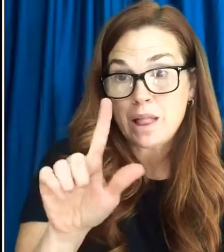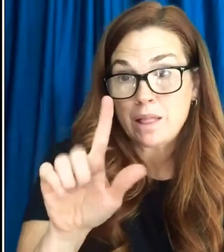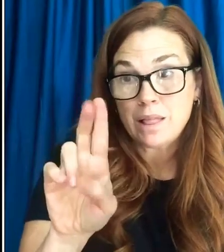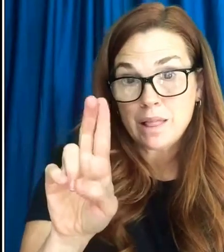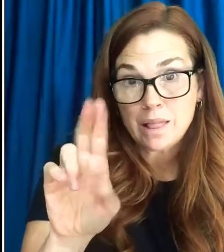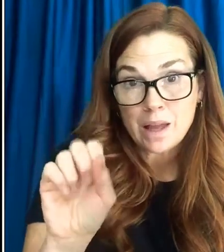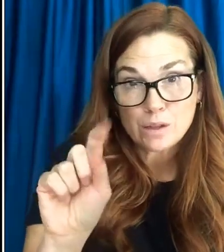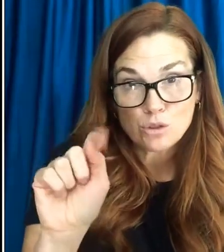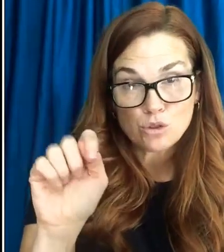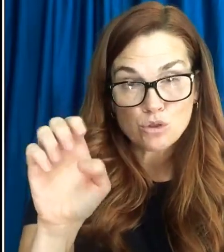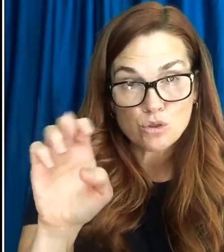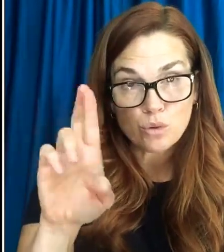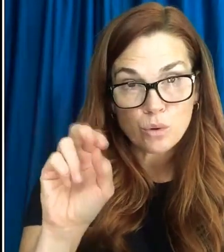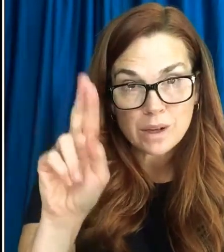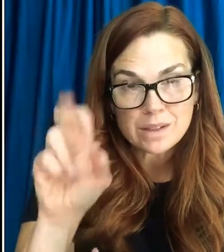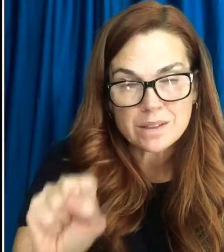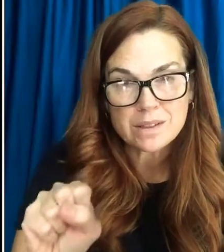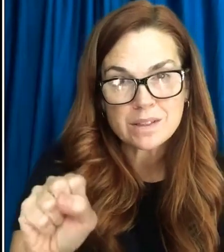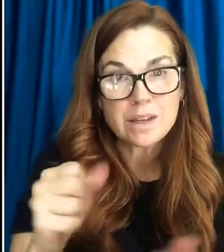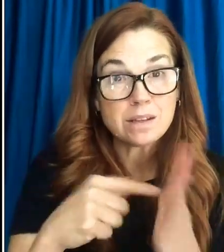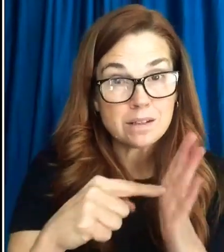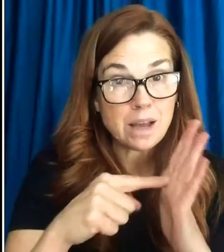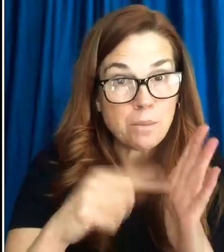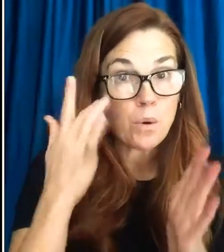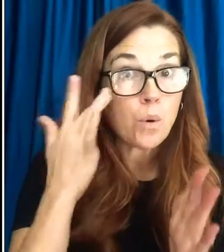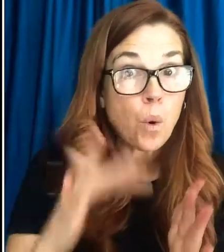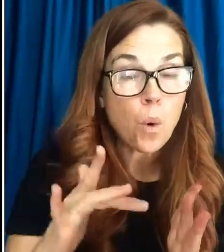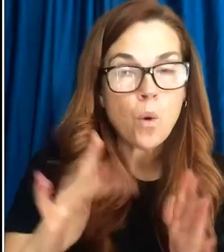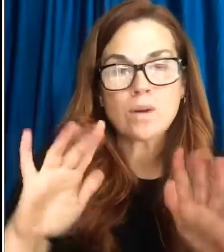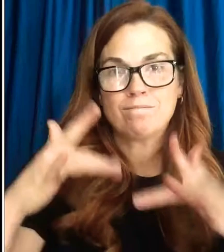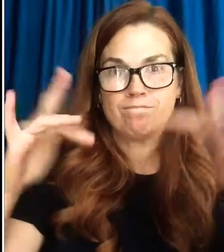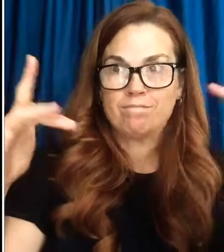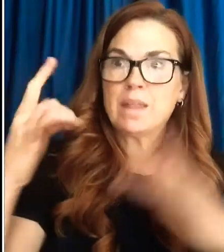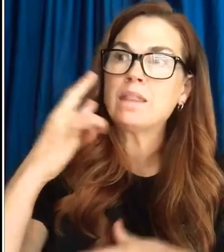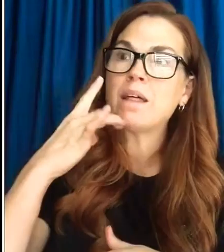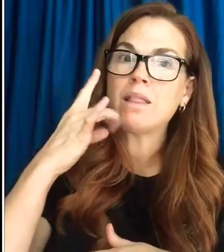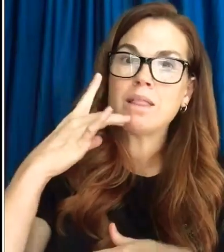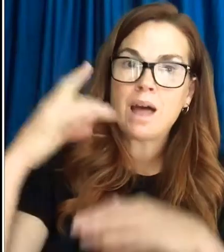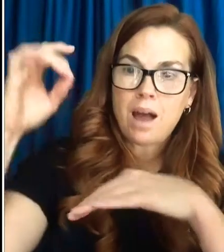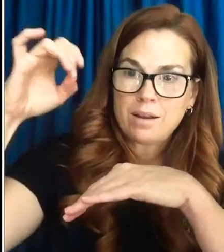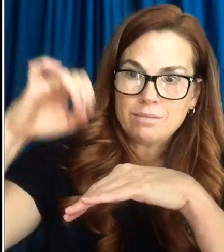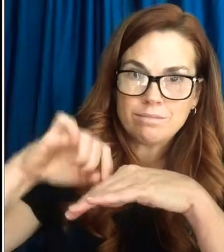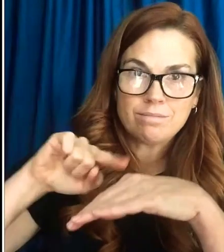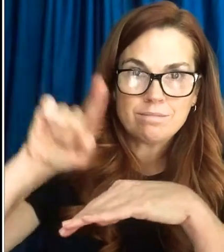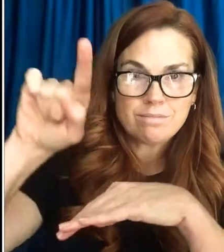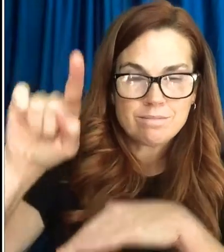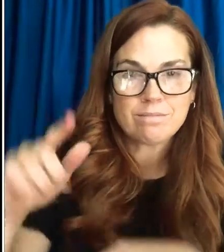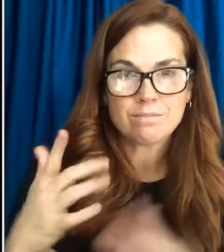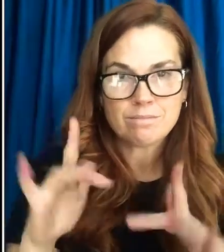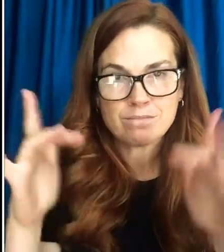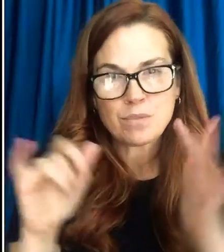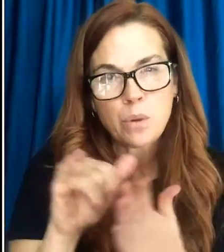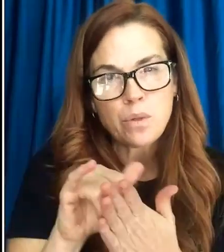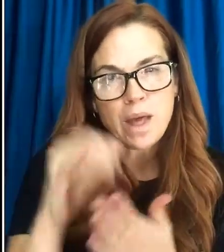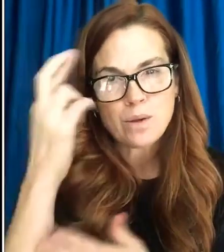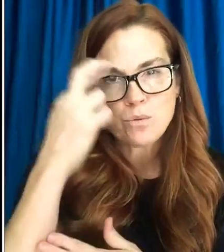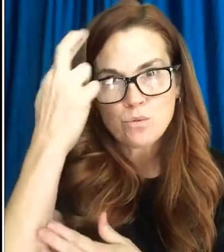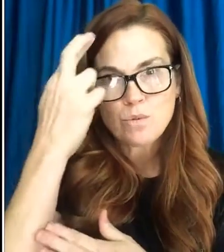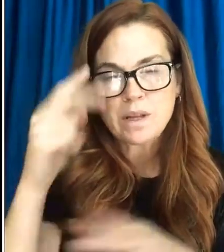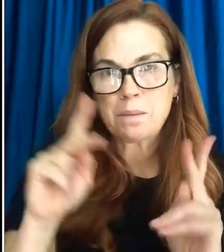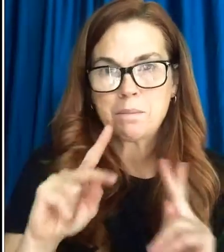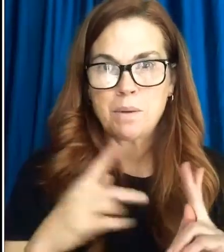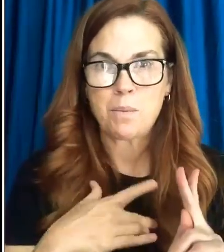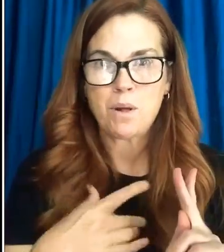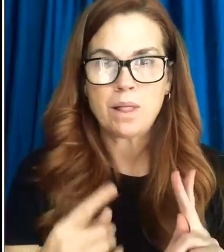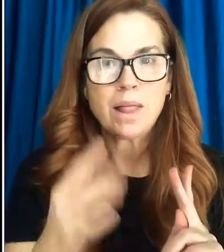well, giving them a shiny appearance. Gold is a metal that is very lustrous. This is one property that makes it so popular as a material